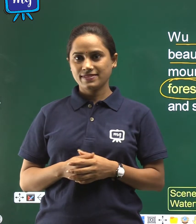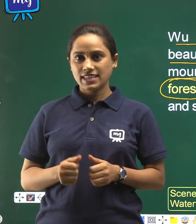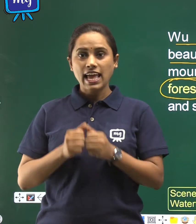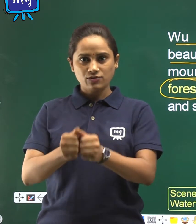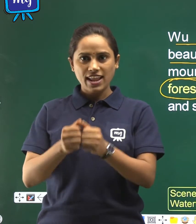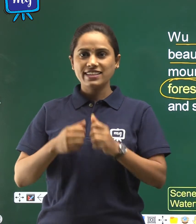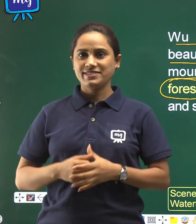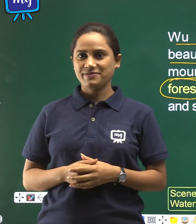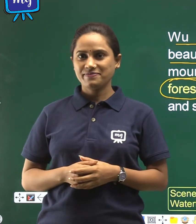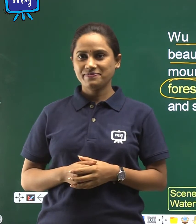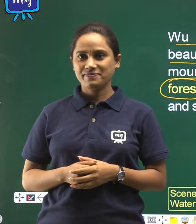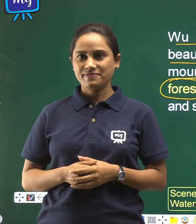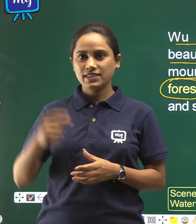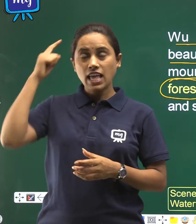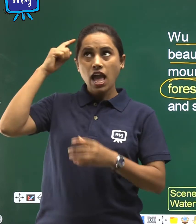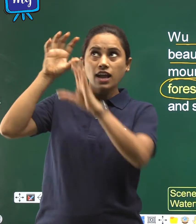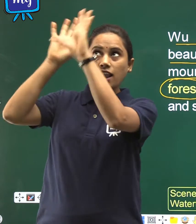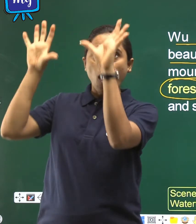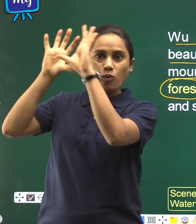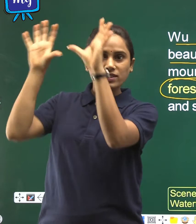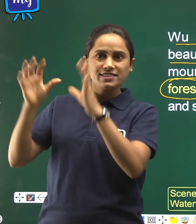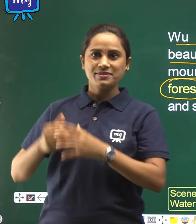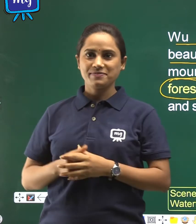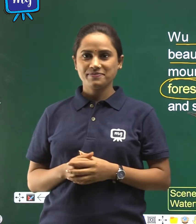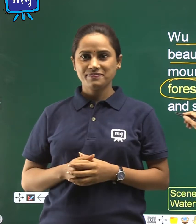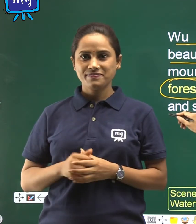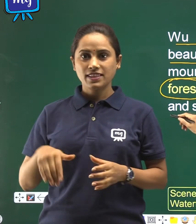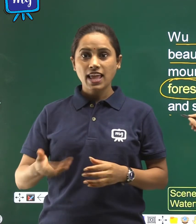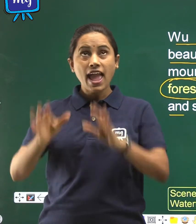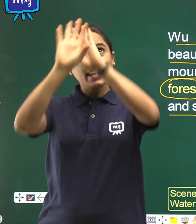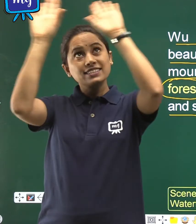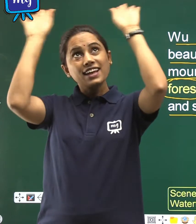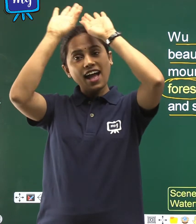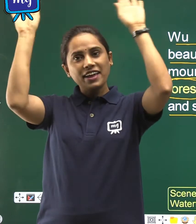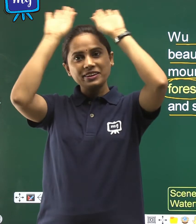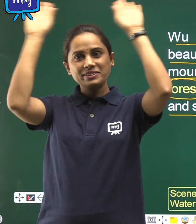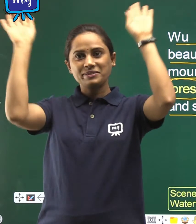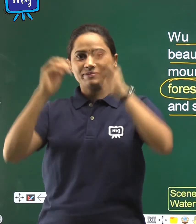as well as clouds and sky.